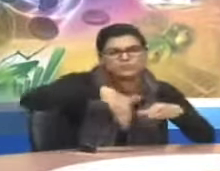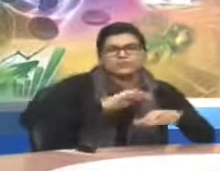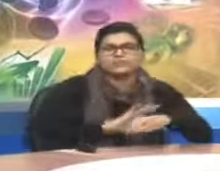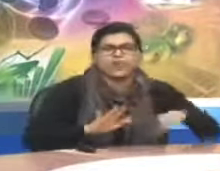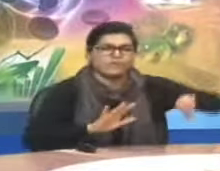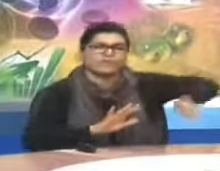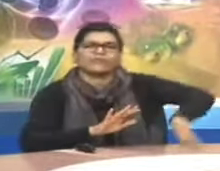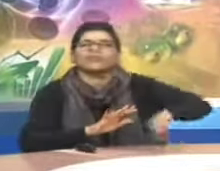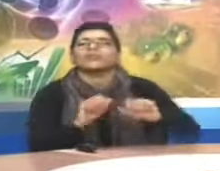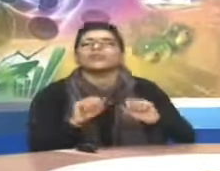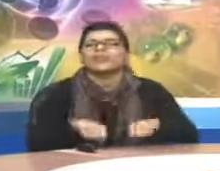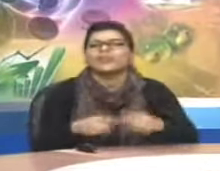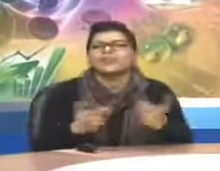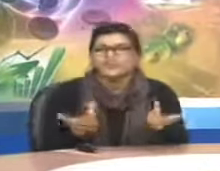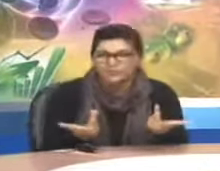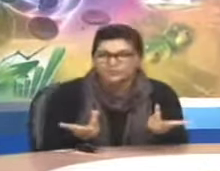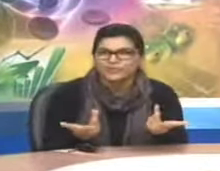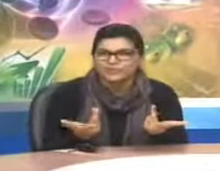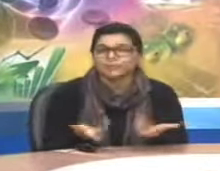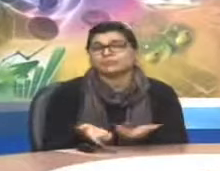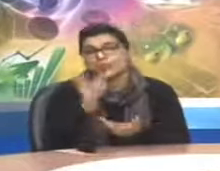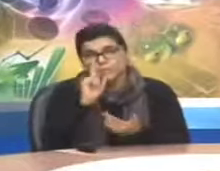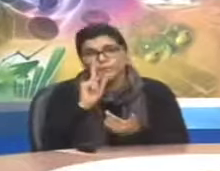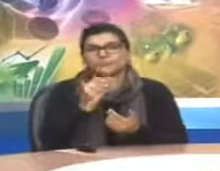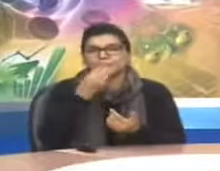they can be used after washing them.